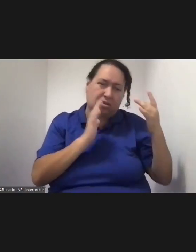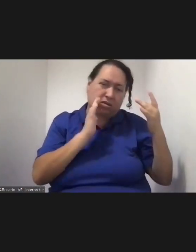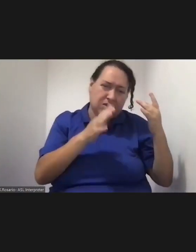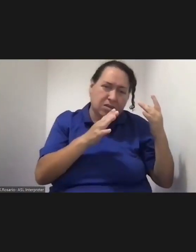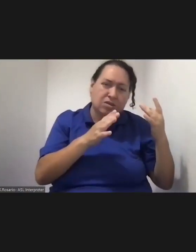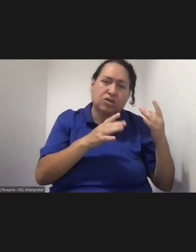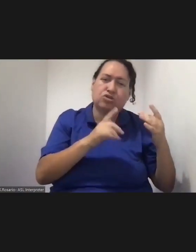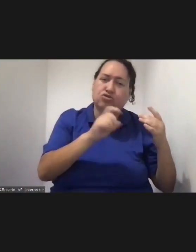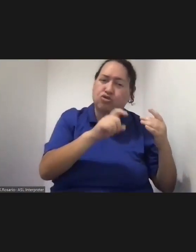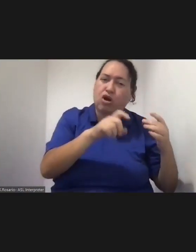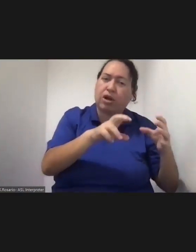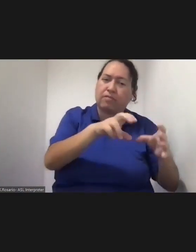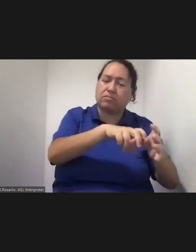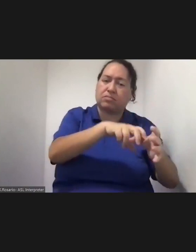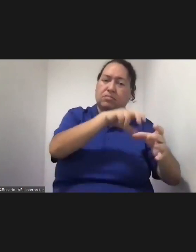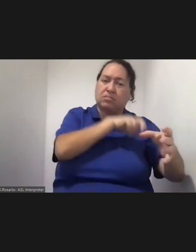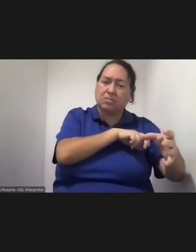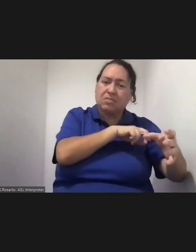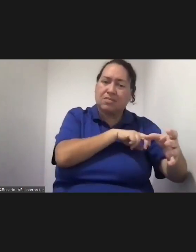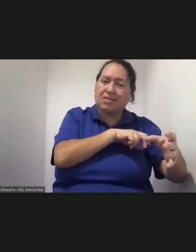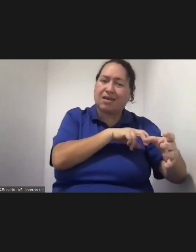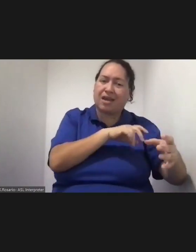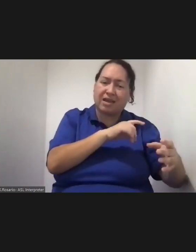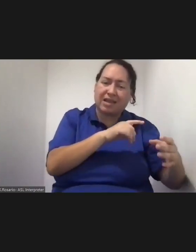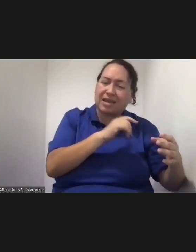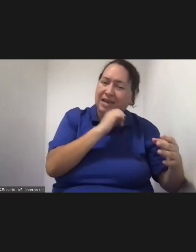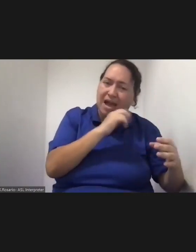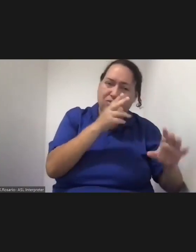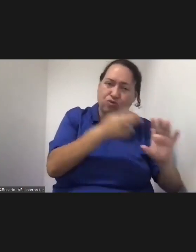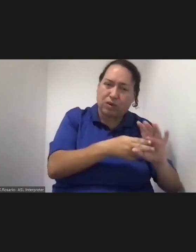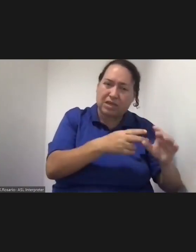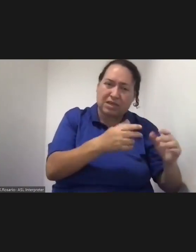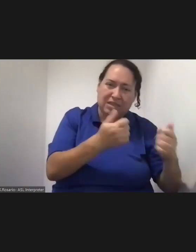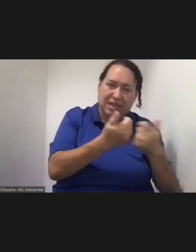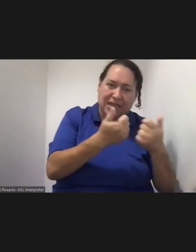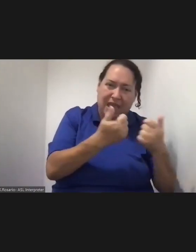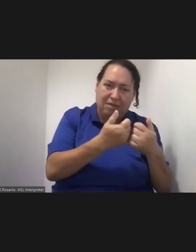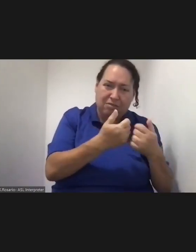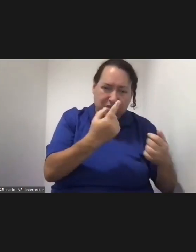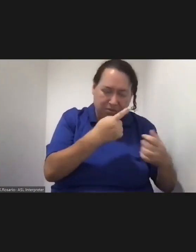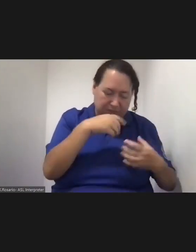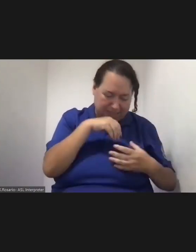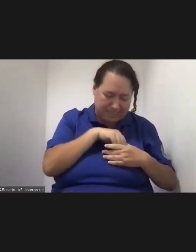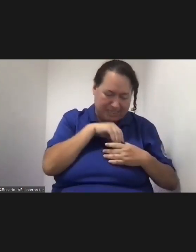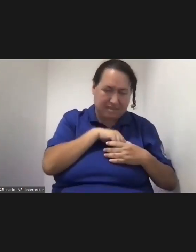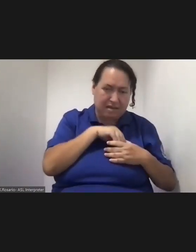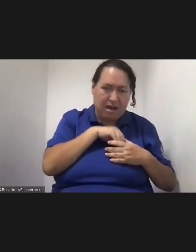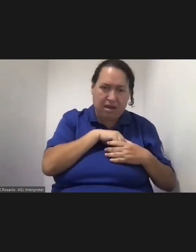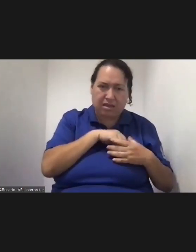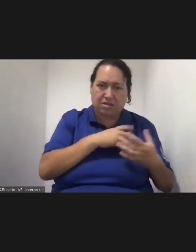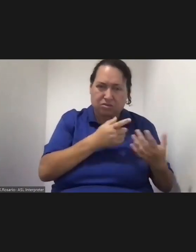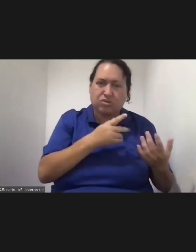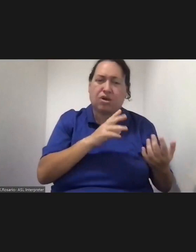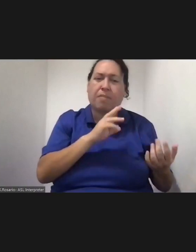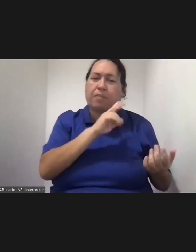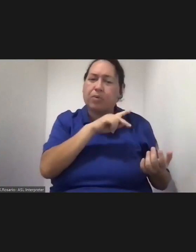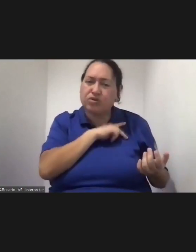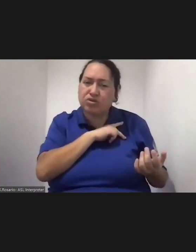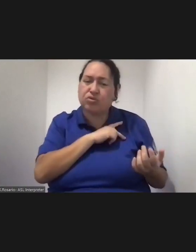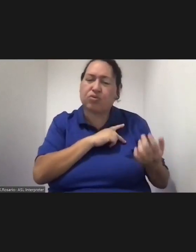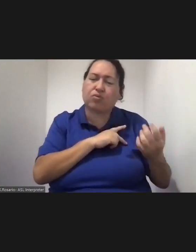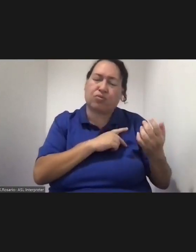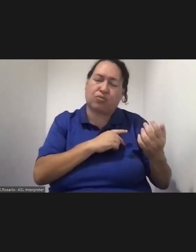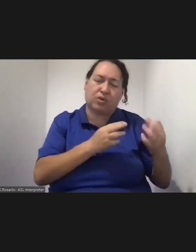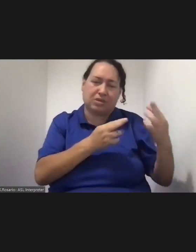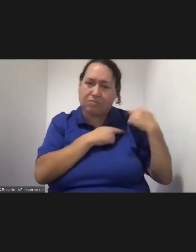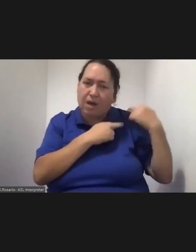game, because being symptomatic at that point means that there's something going on internally. So it is a personal responsibility of individuals when they